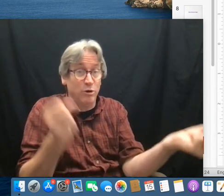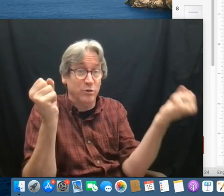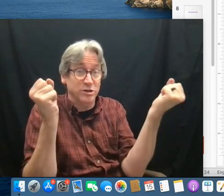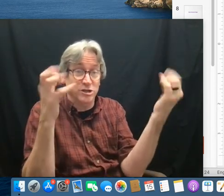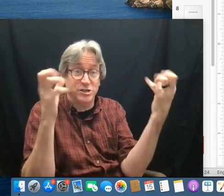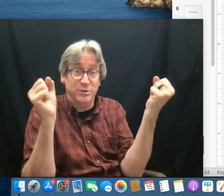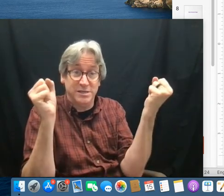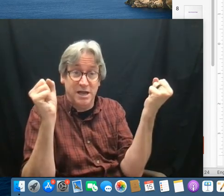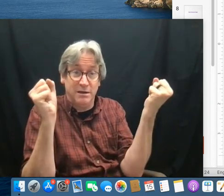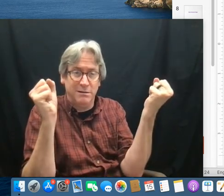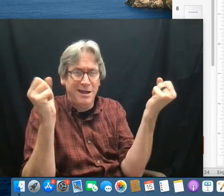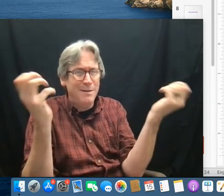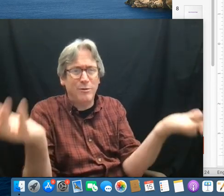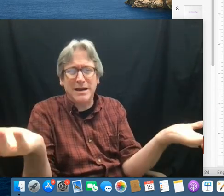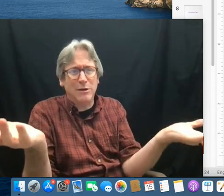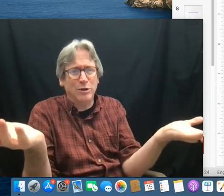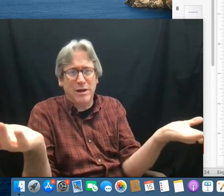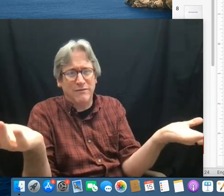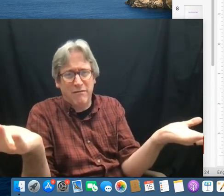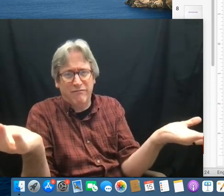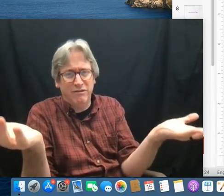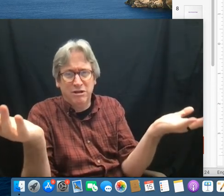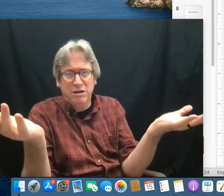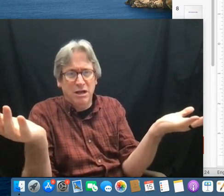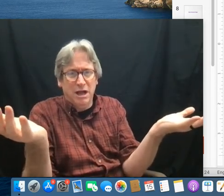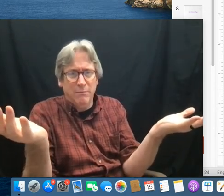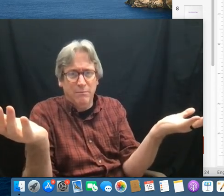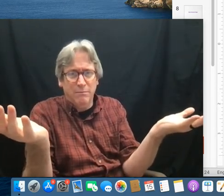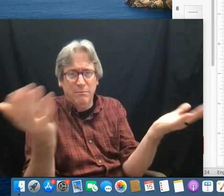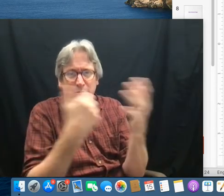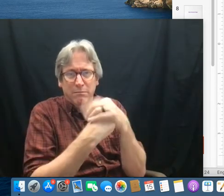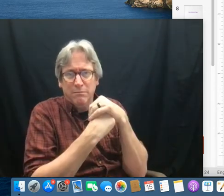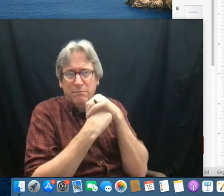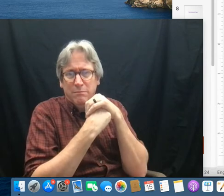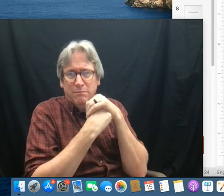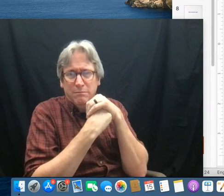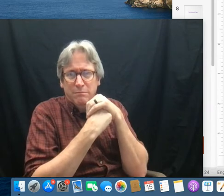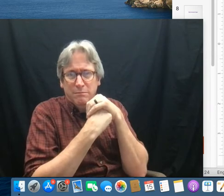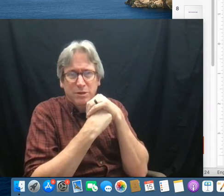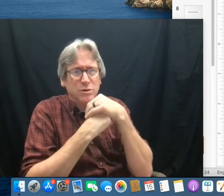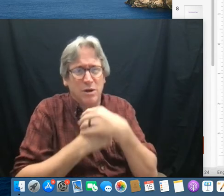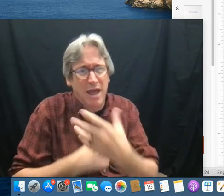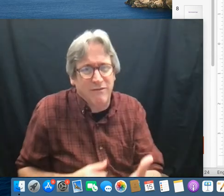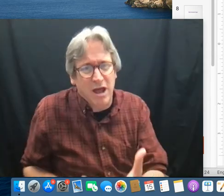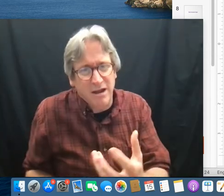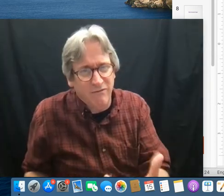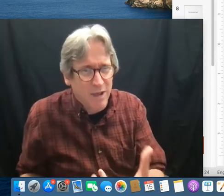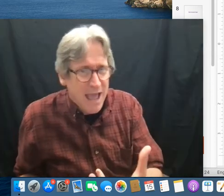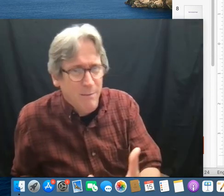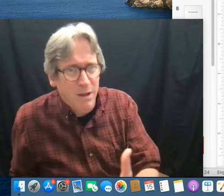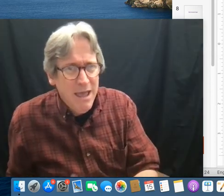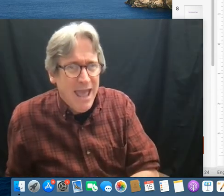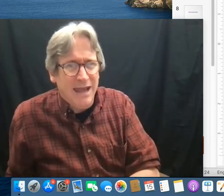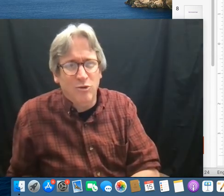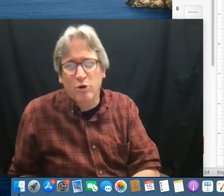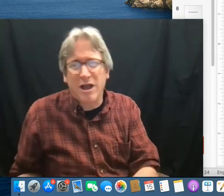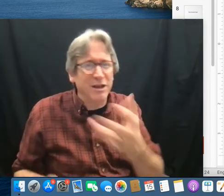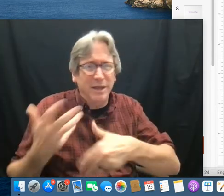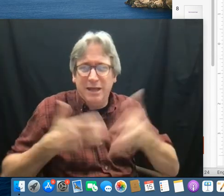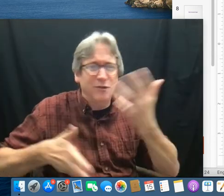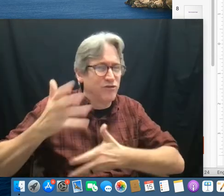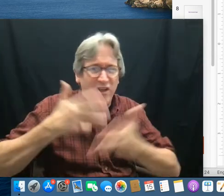it'll be slightly different from this. And because we're doing it on Go React and you don't know that many signs yet, I'm going to say you're